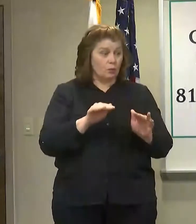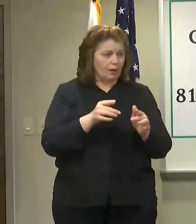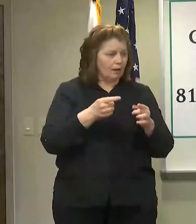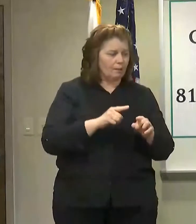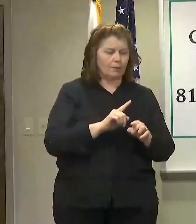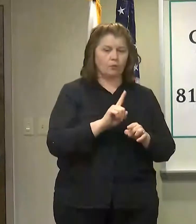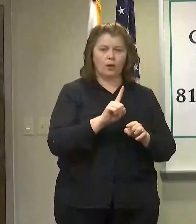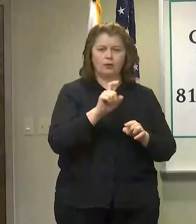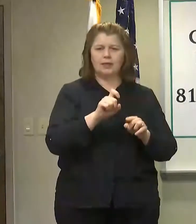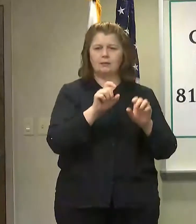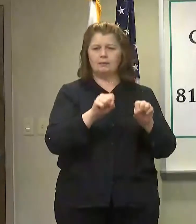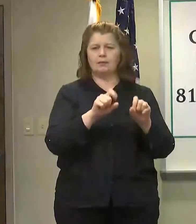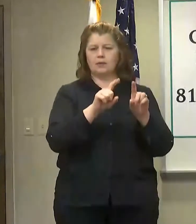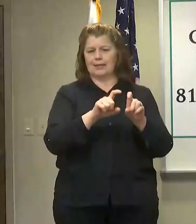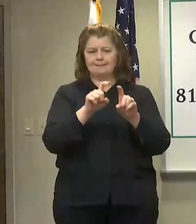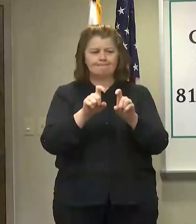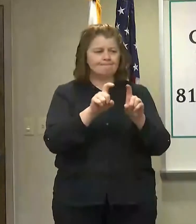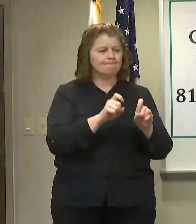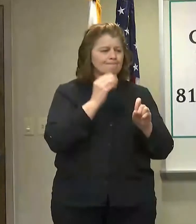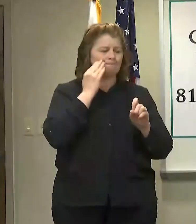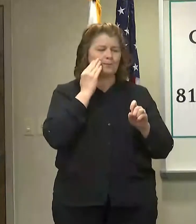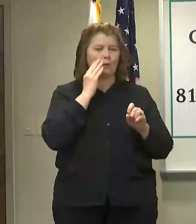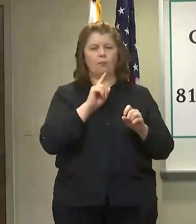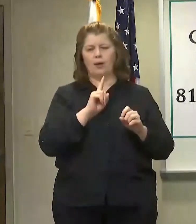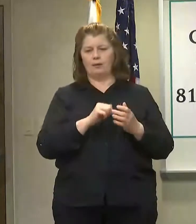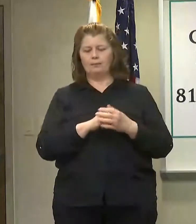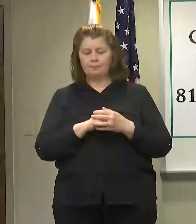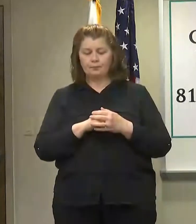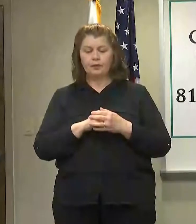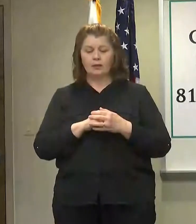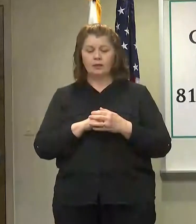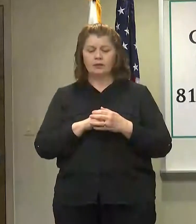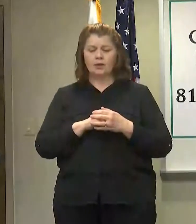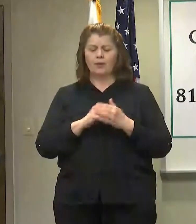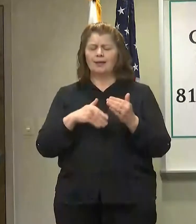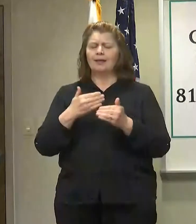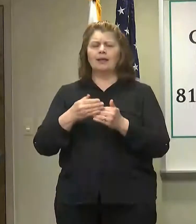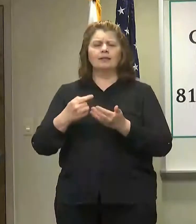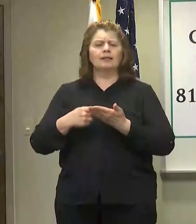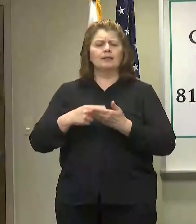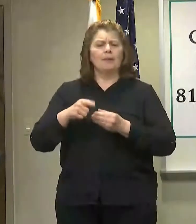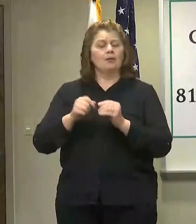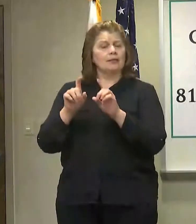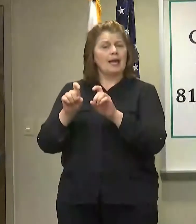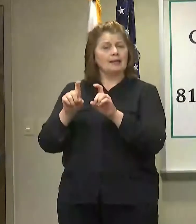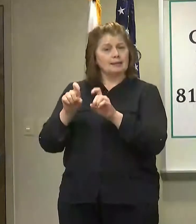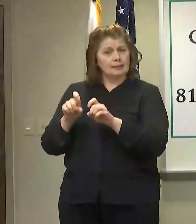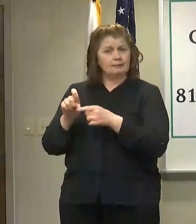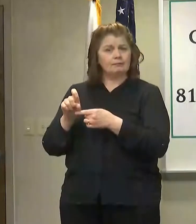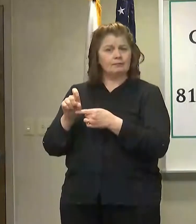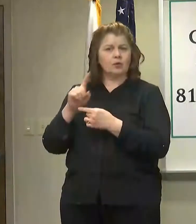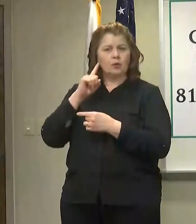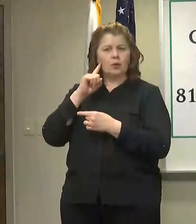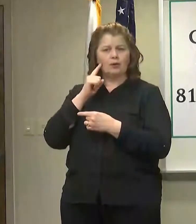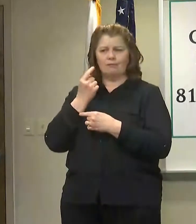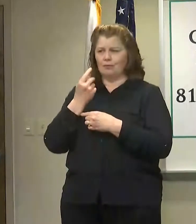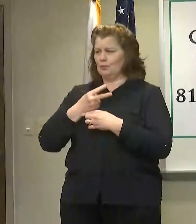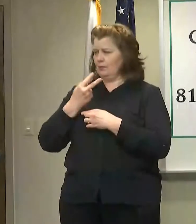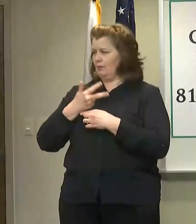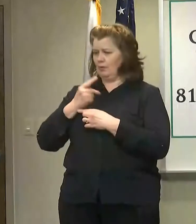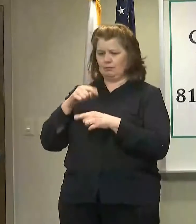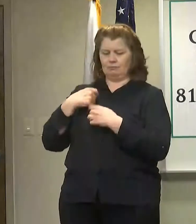testing capability. So kind of leads into our next discussion about this testing and what you heard about over the last couple